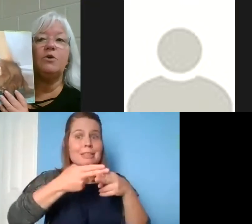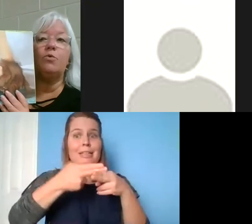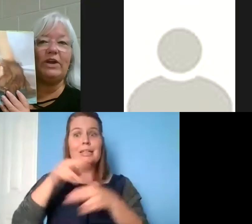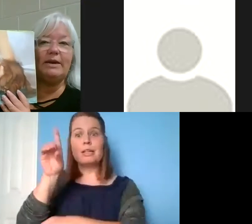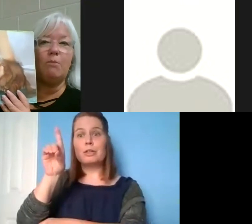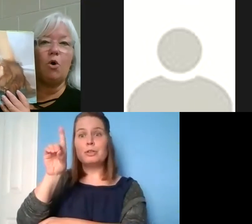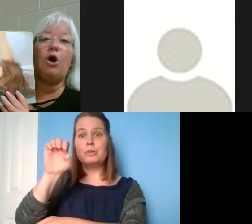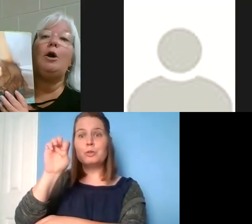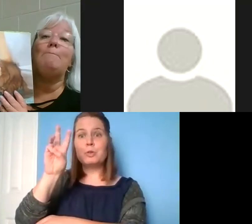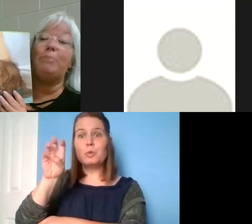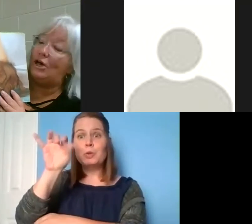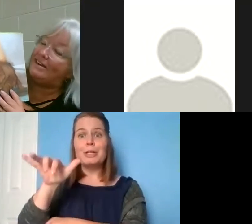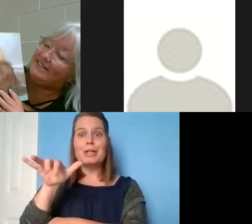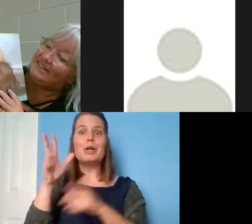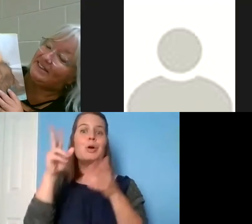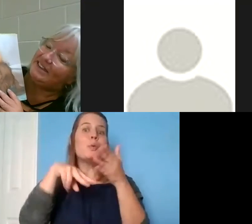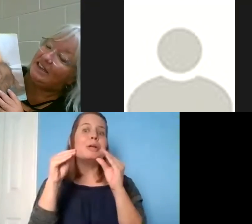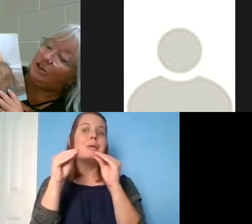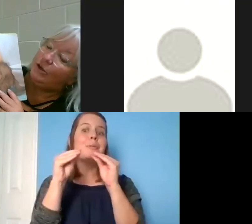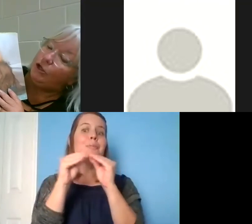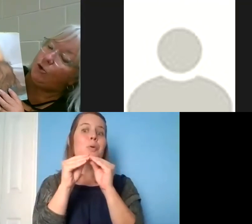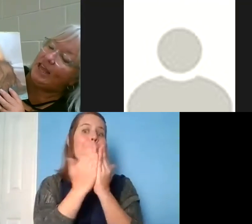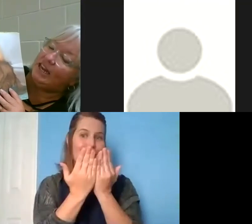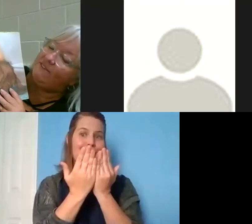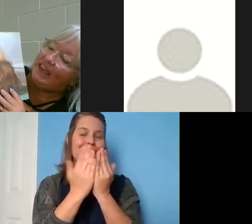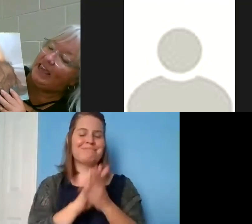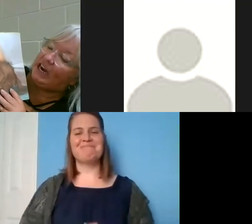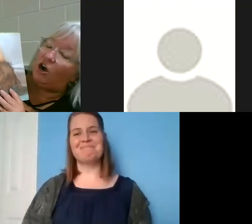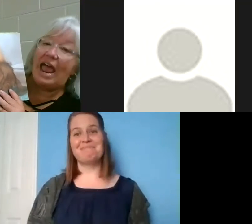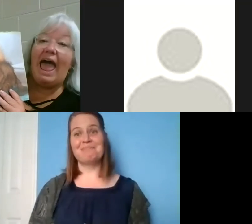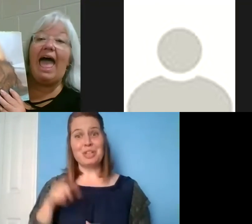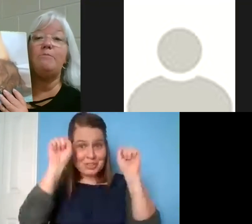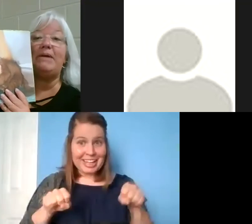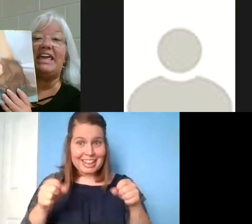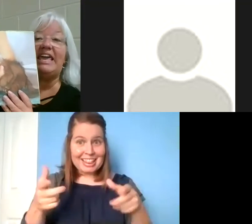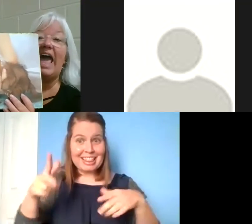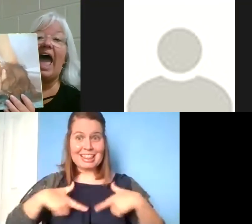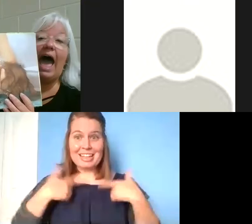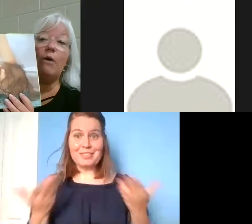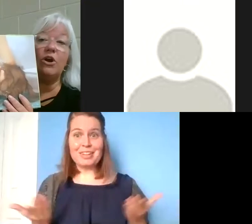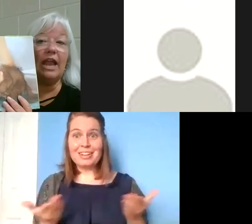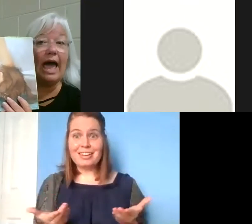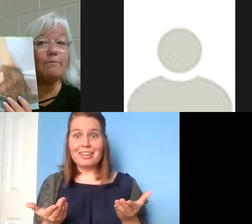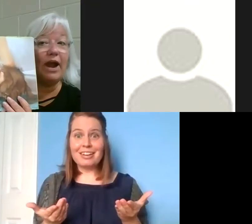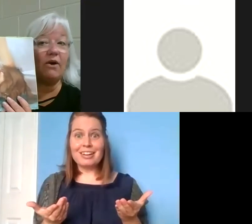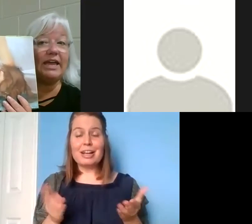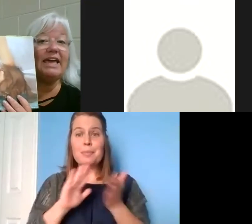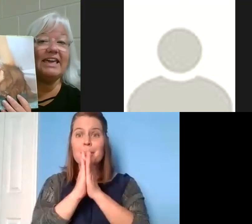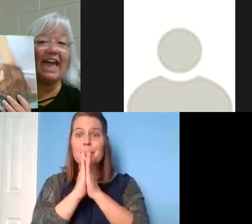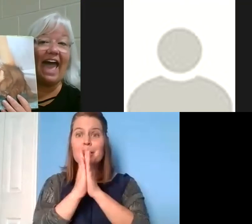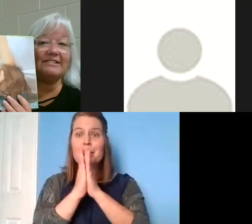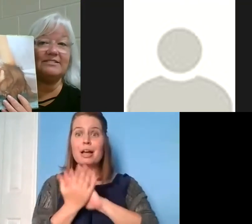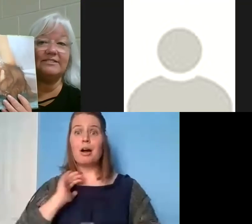Dewey, Read More Books. You can live here and be our